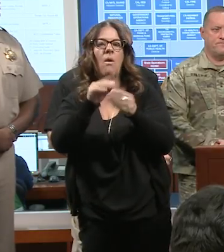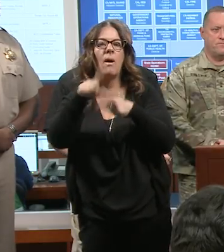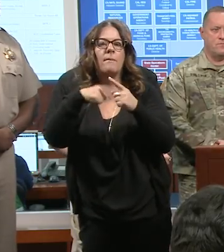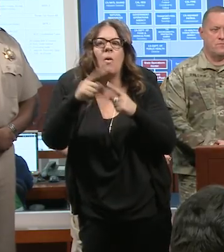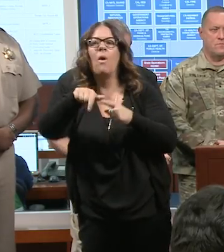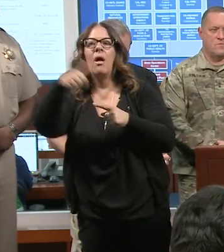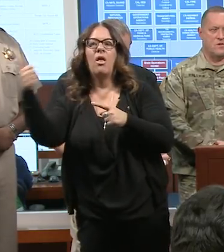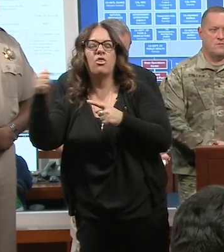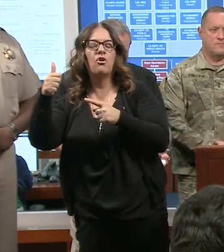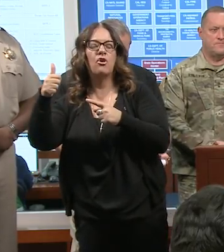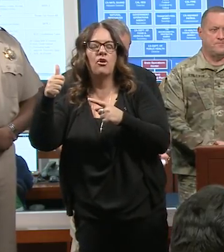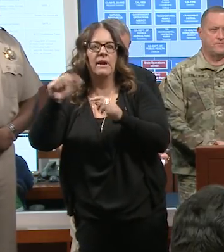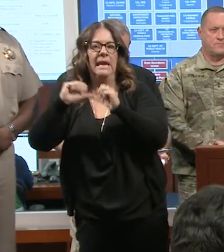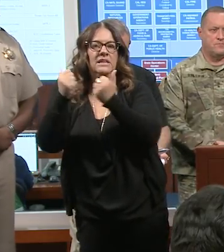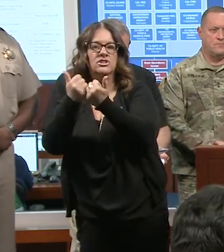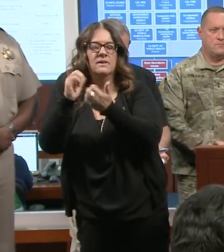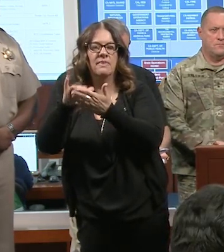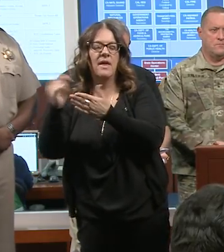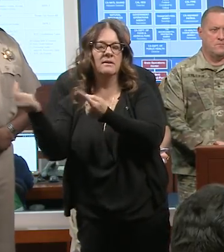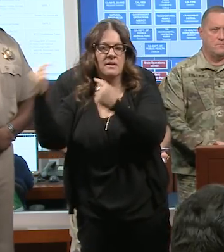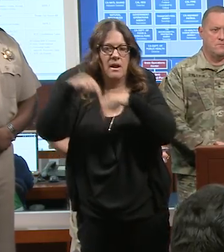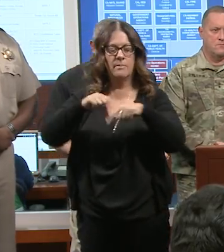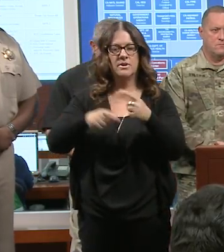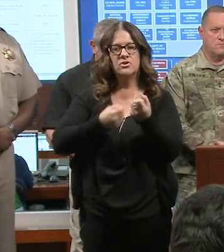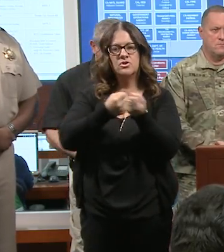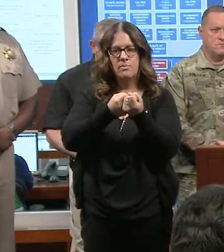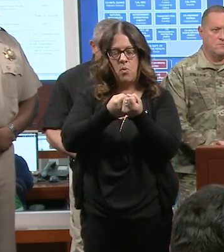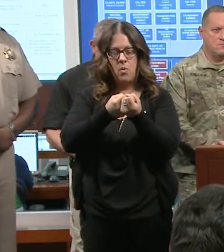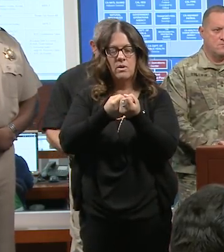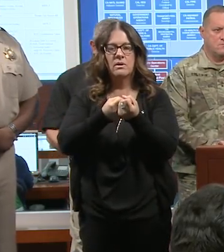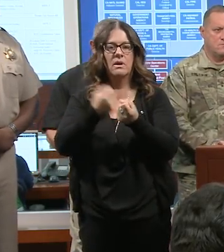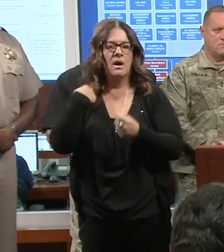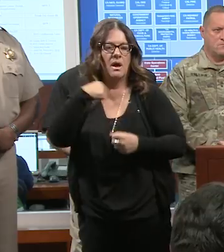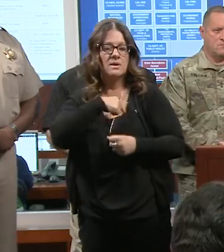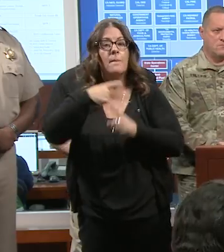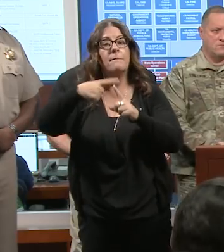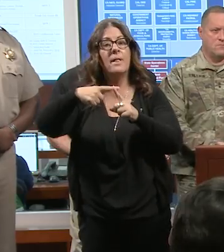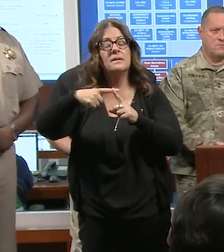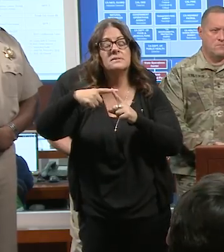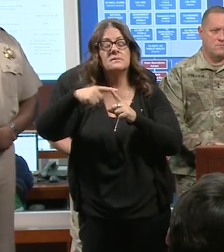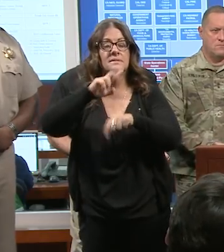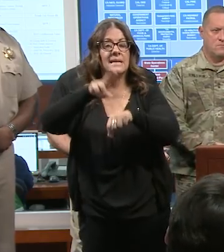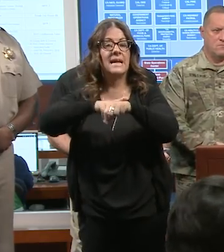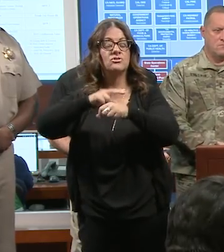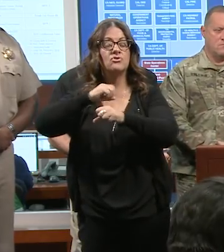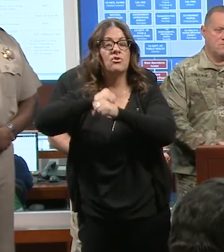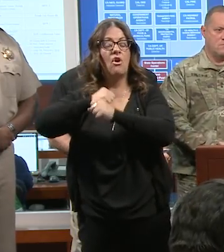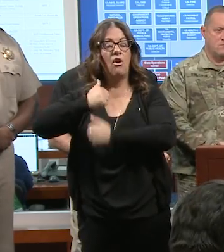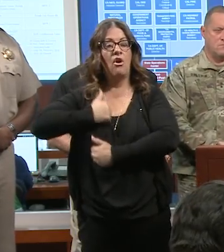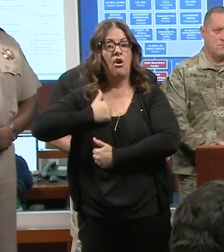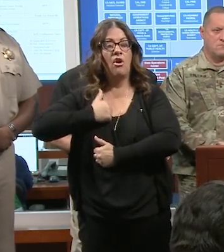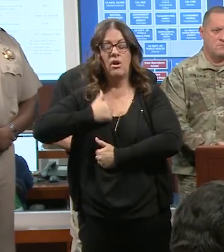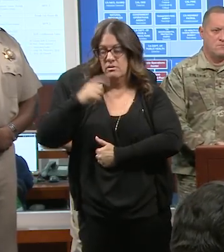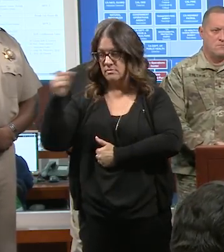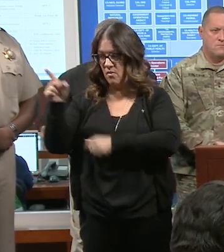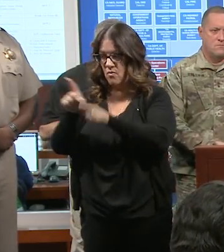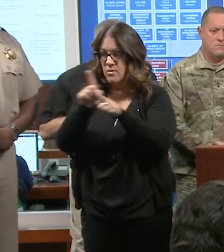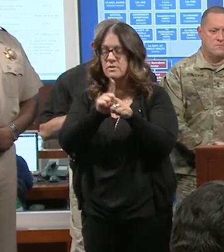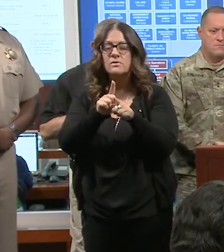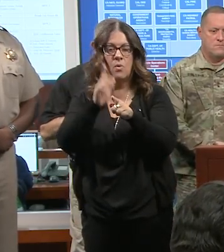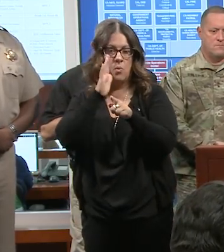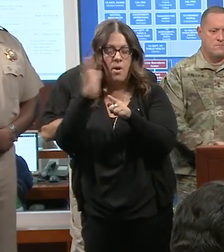General Baldwin, about the assets that the military is providing, but we're going very deep into the National Guard and federal military